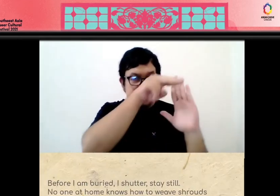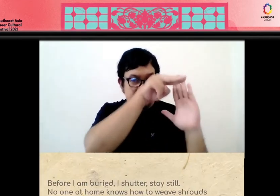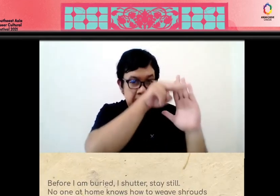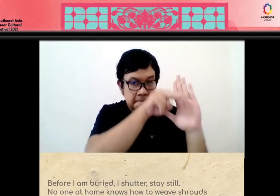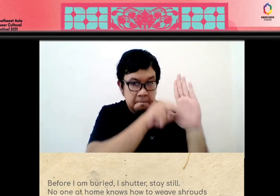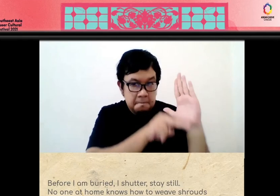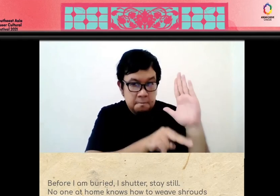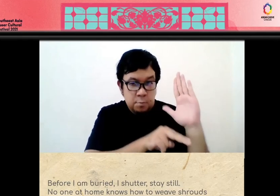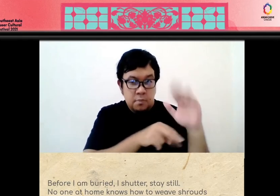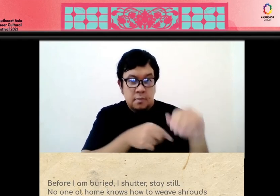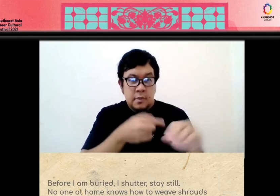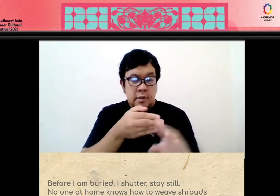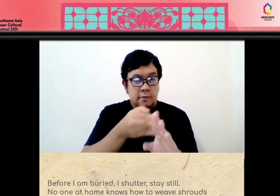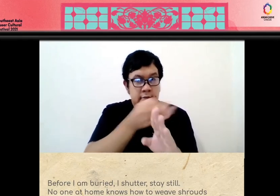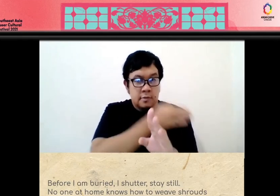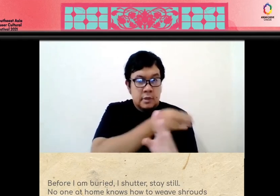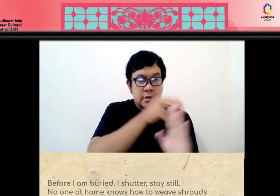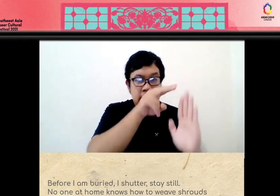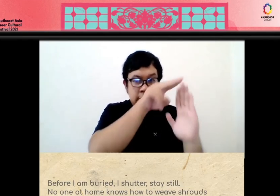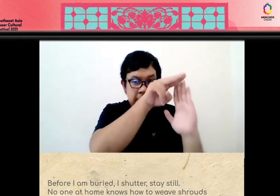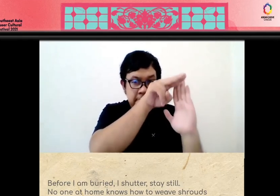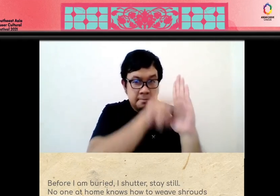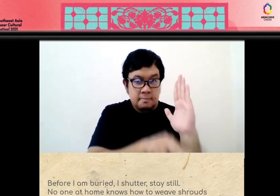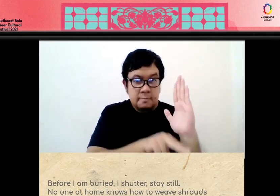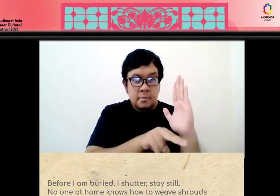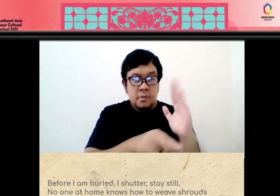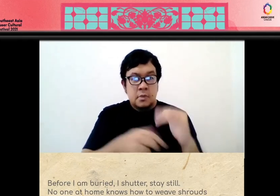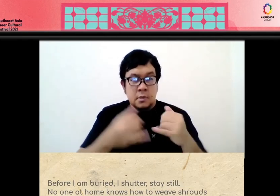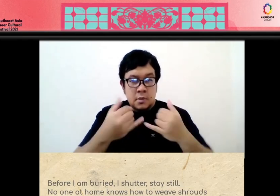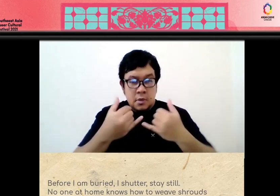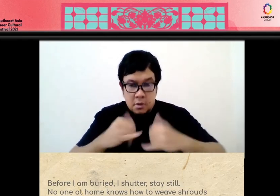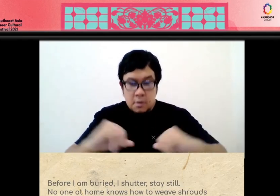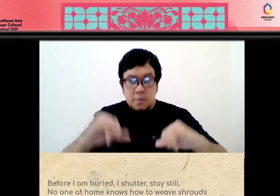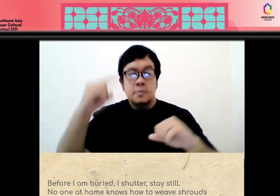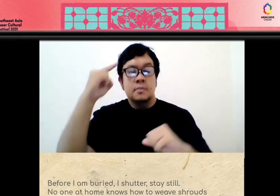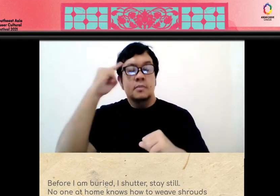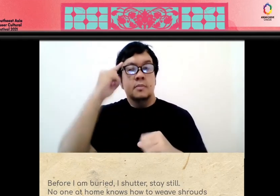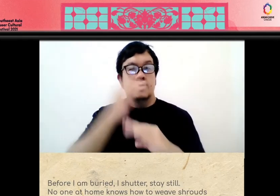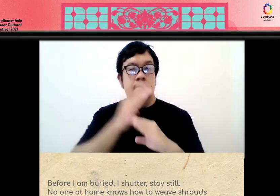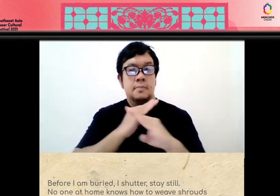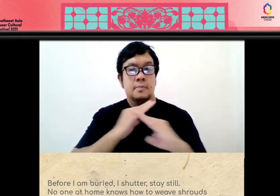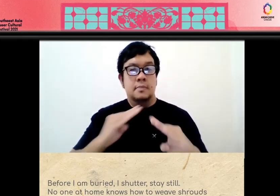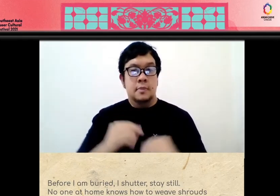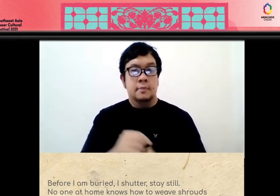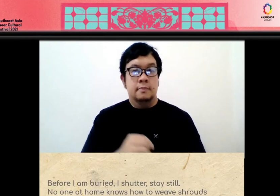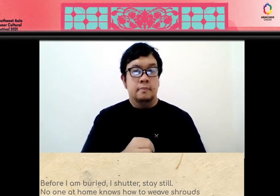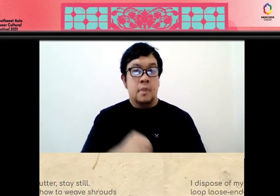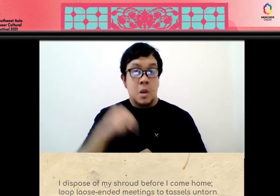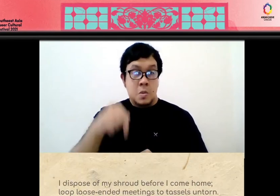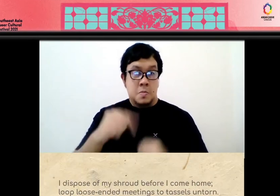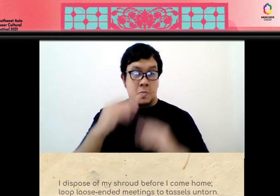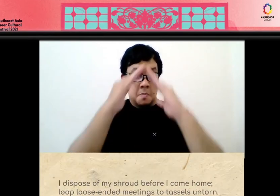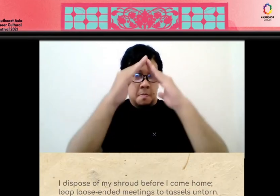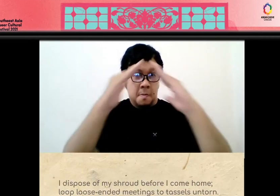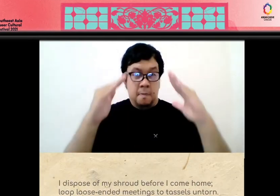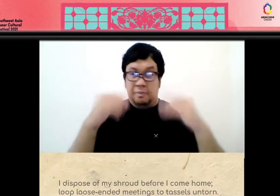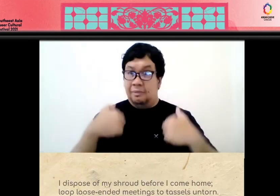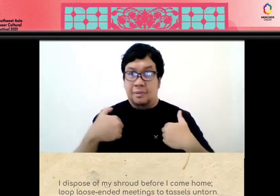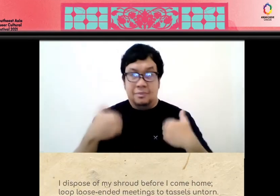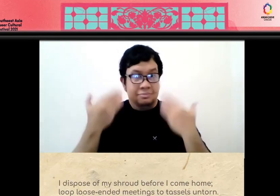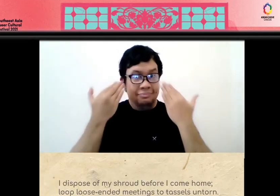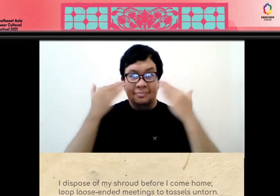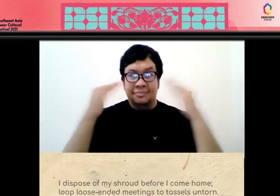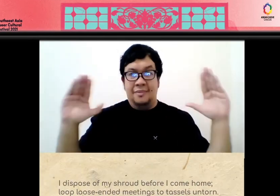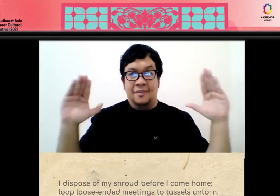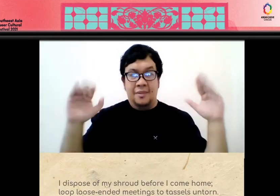stay still. No one at home knows how to weave shrouds. I dispose of my shroud before I come